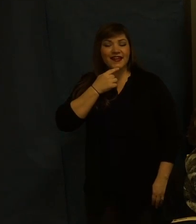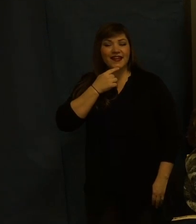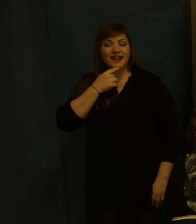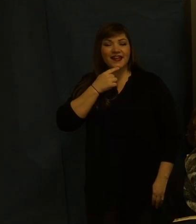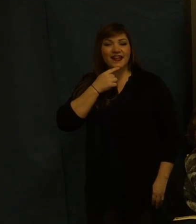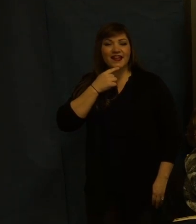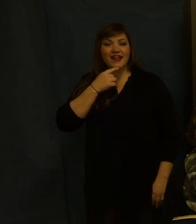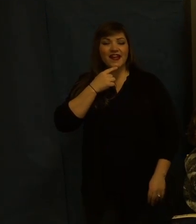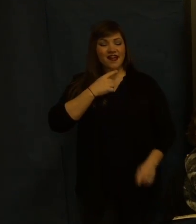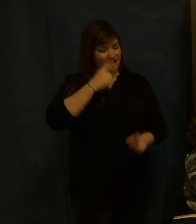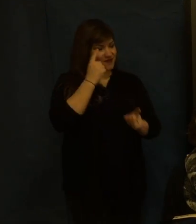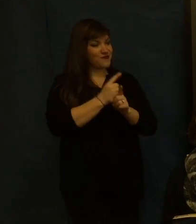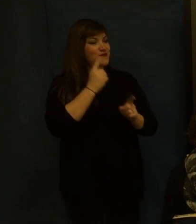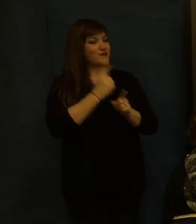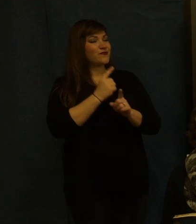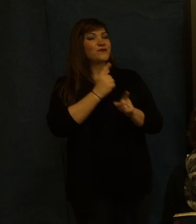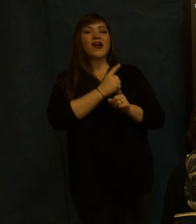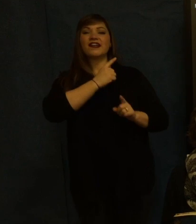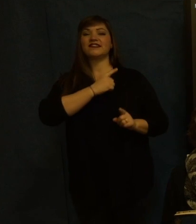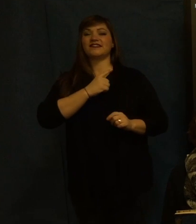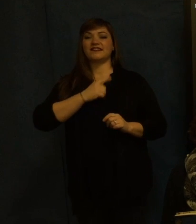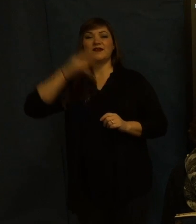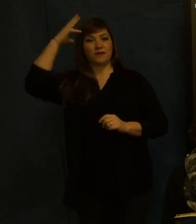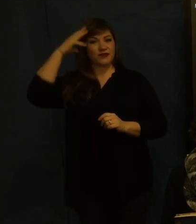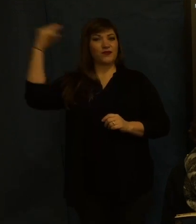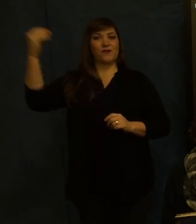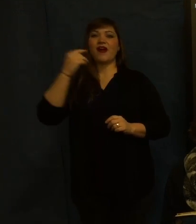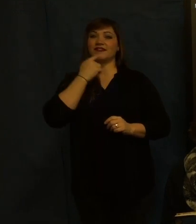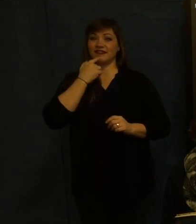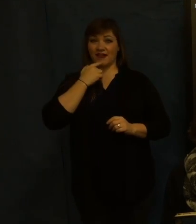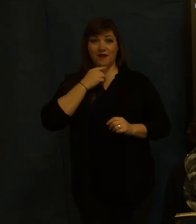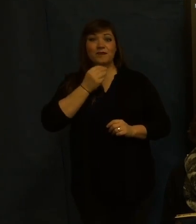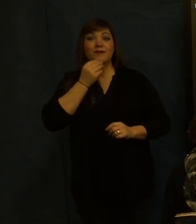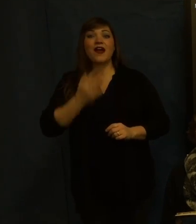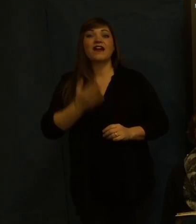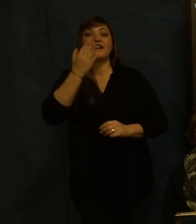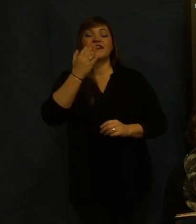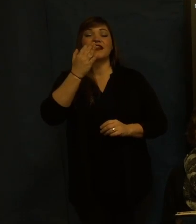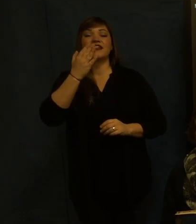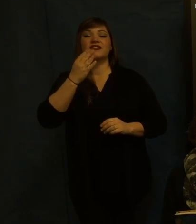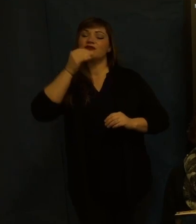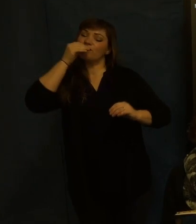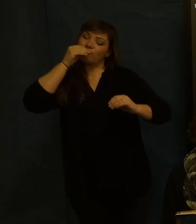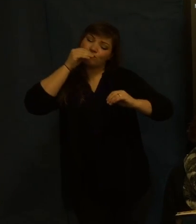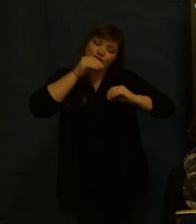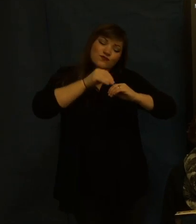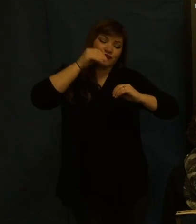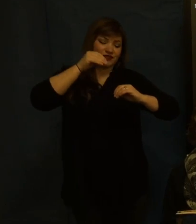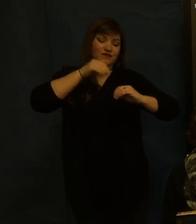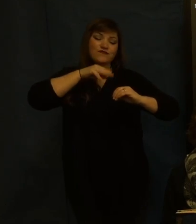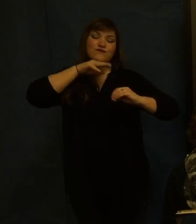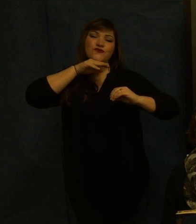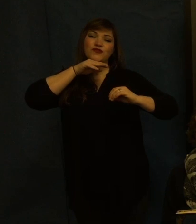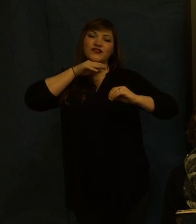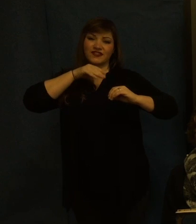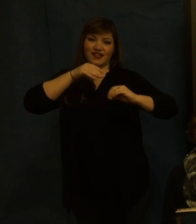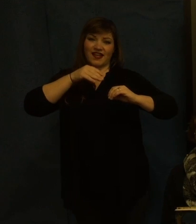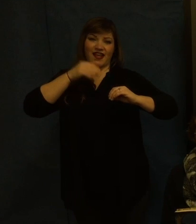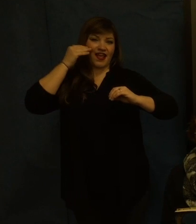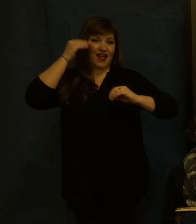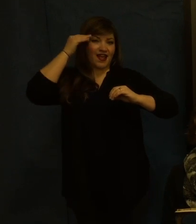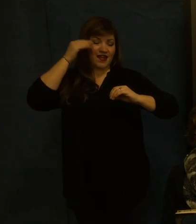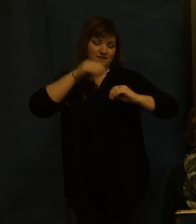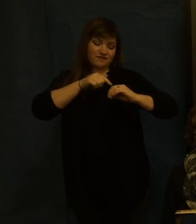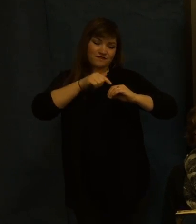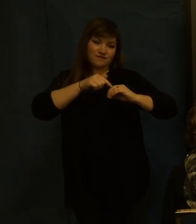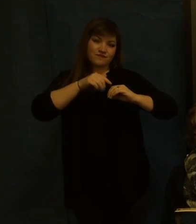That's right, breakfast, said Mrs. Watson. She kissed the top of Mercy's head. She looked up at the fireman.